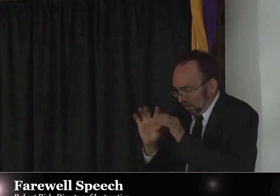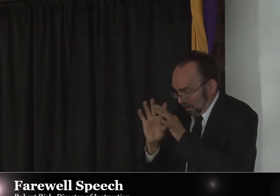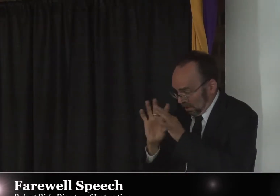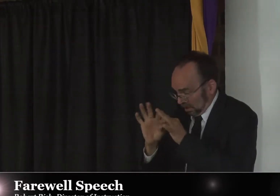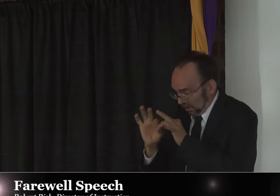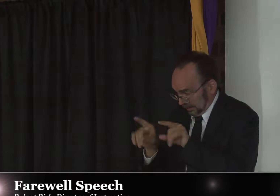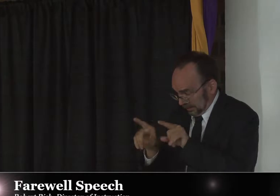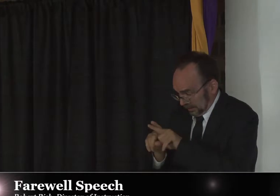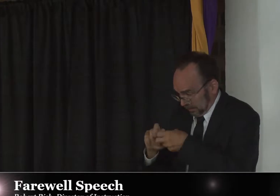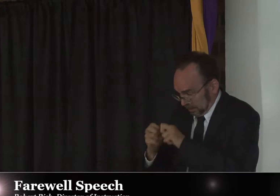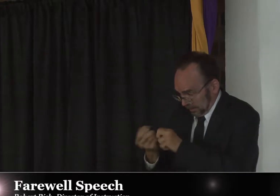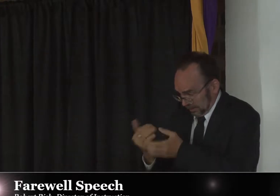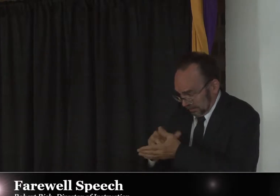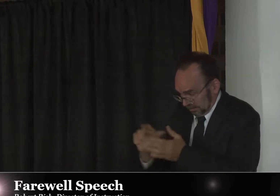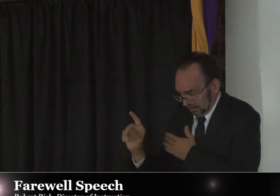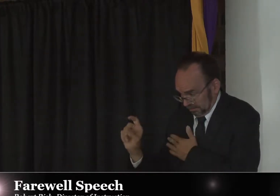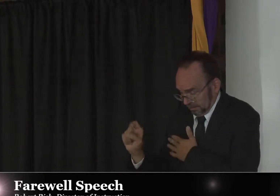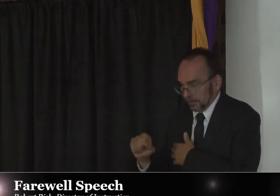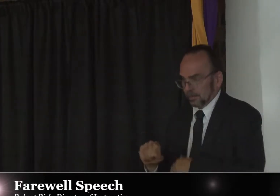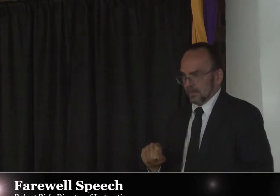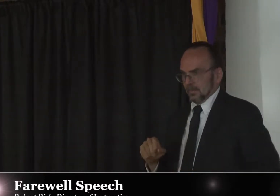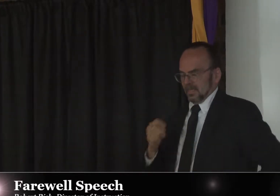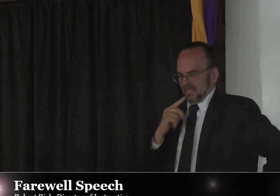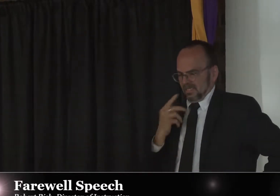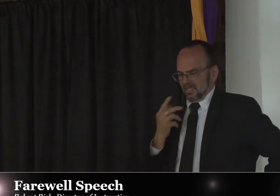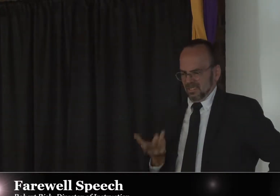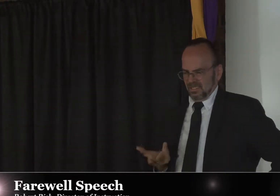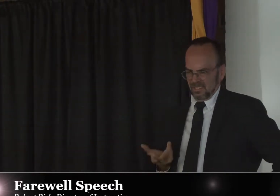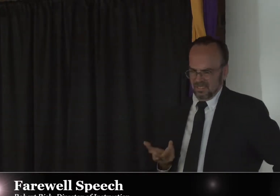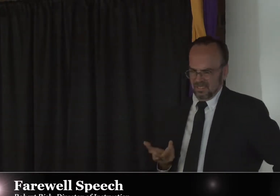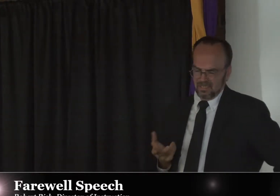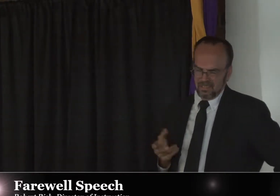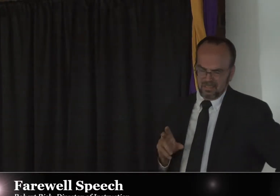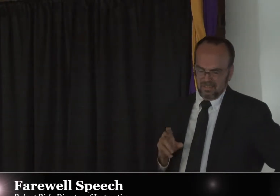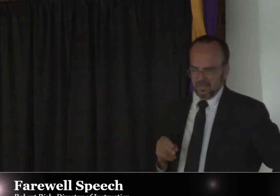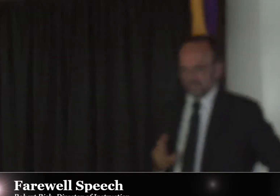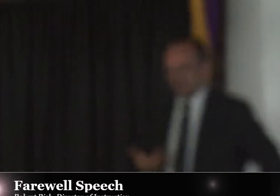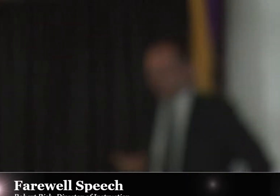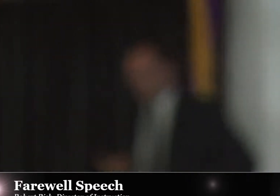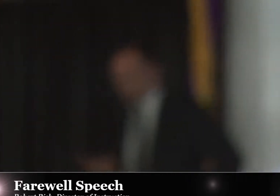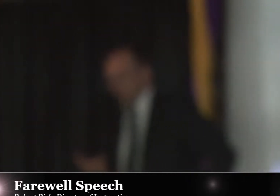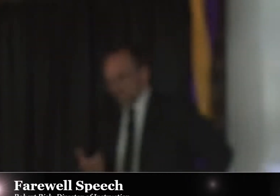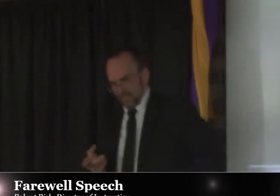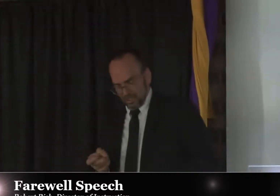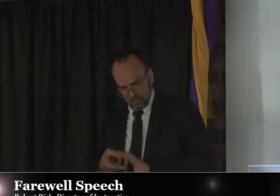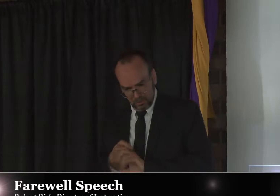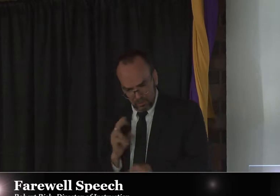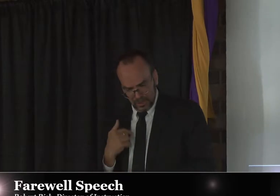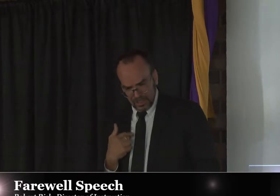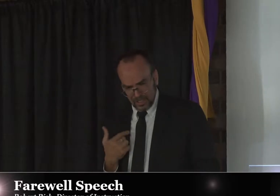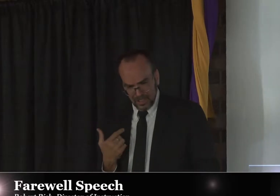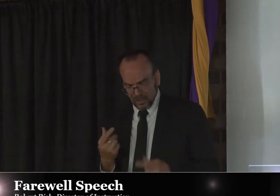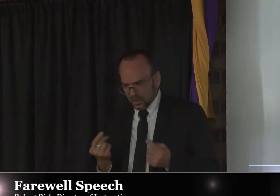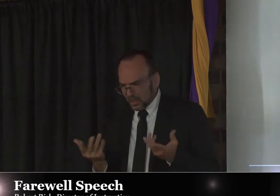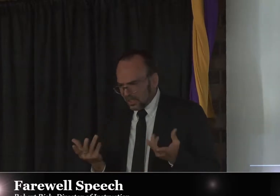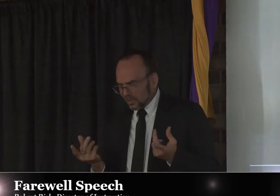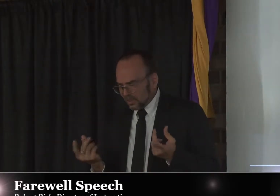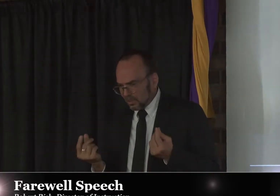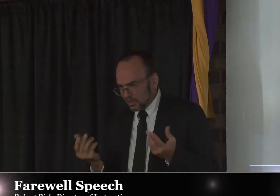are you going to keep telling me the same story? And she said, I don't want to. No, should I quit?